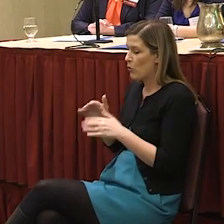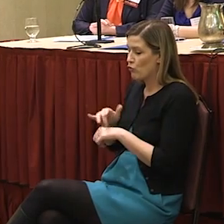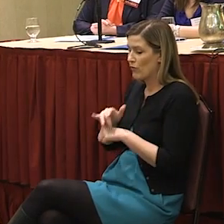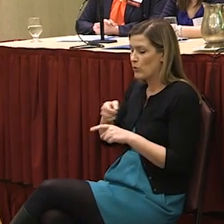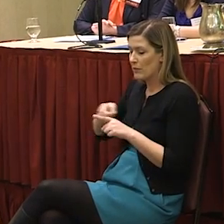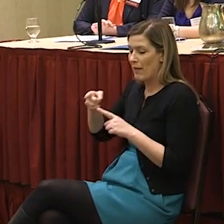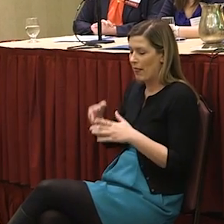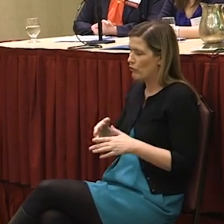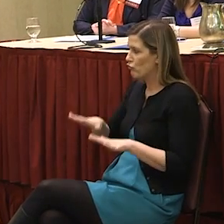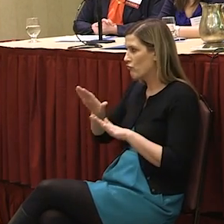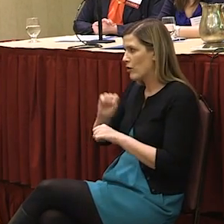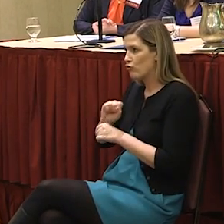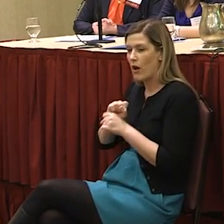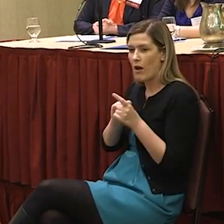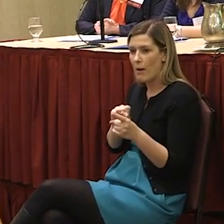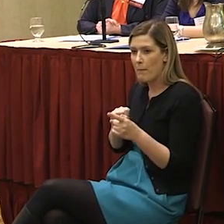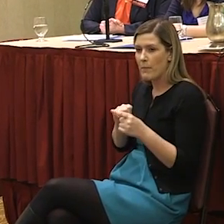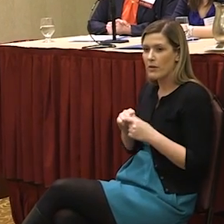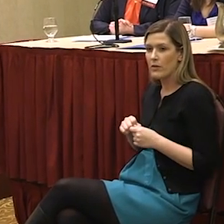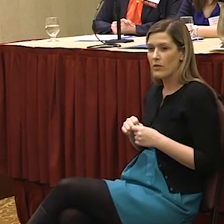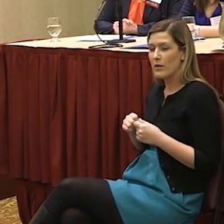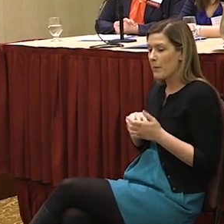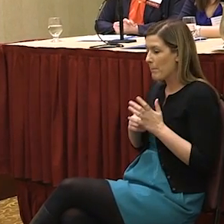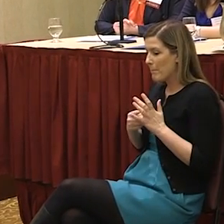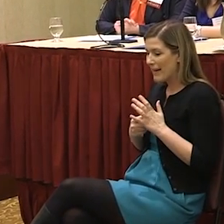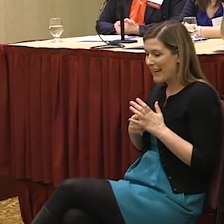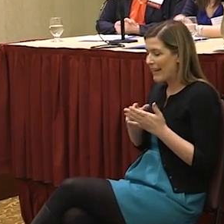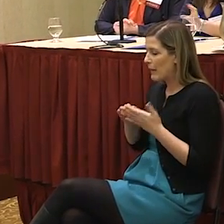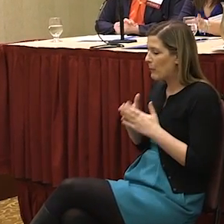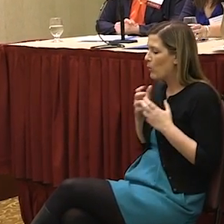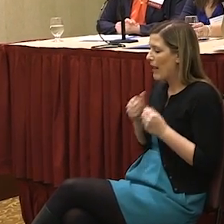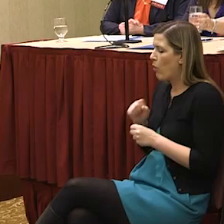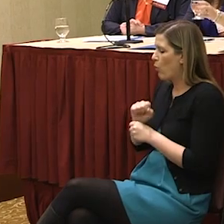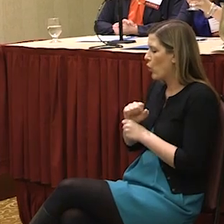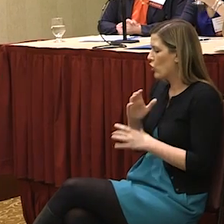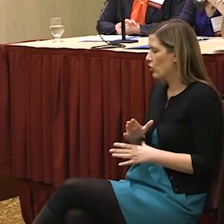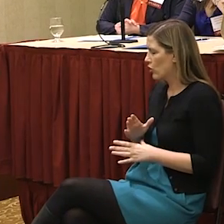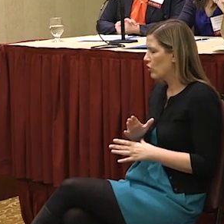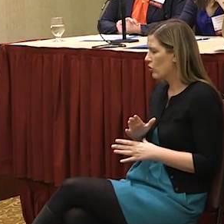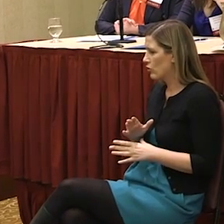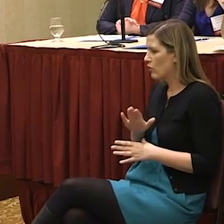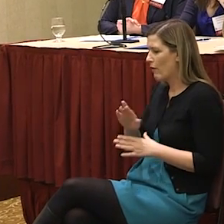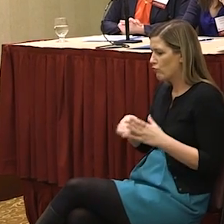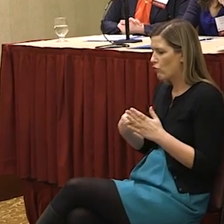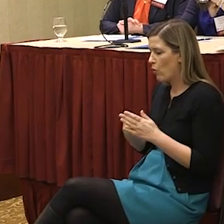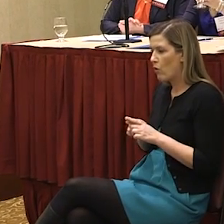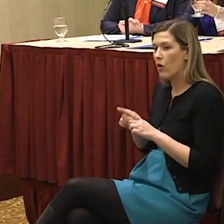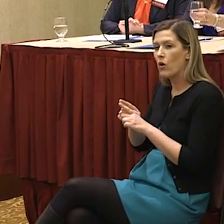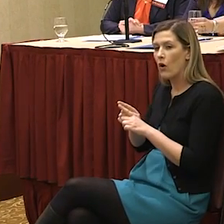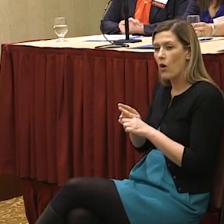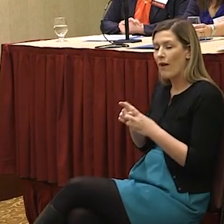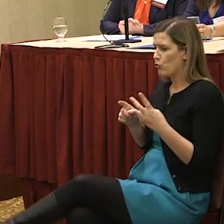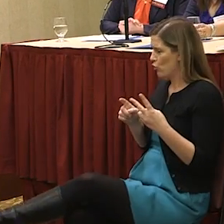specialists. She's doing a terrific job. And community resource specialist is pretty much a community health worker. And we also have,